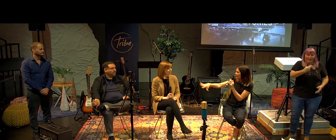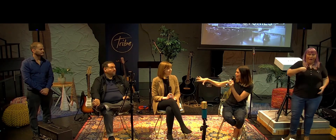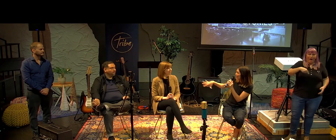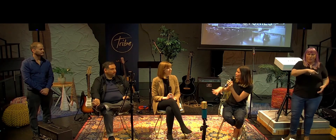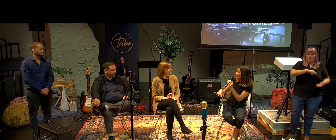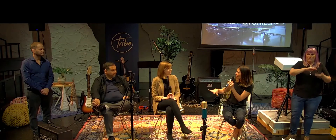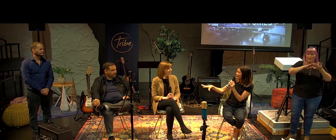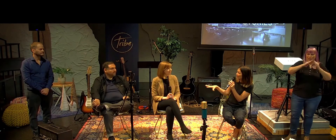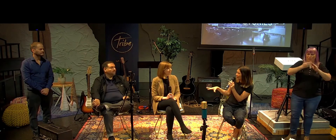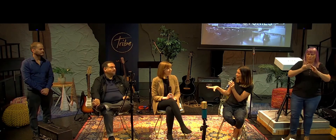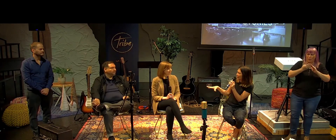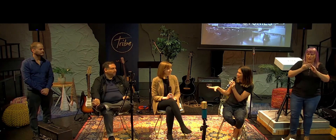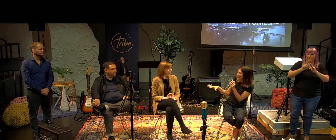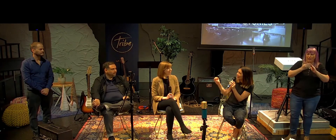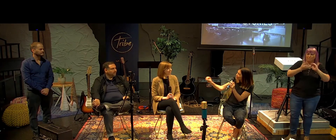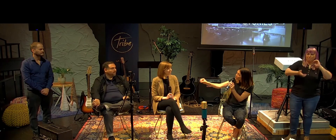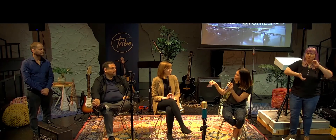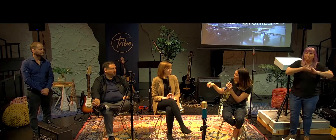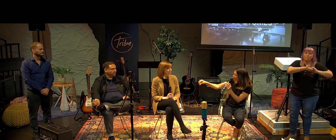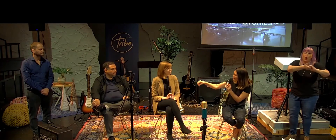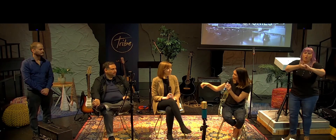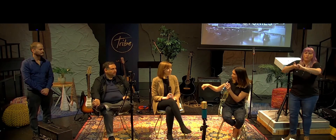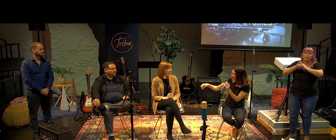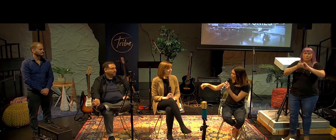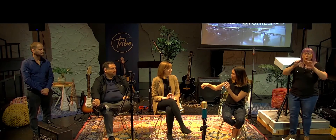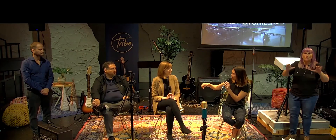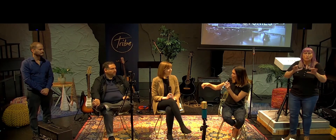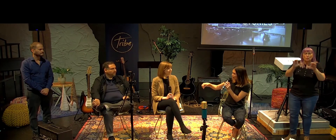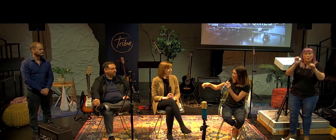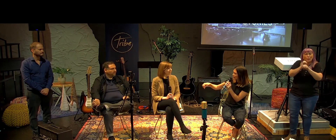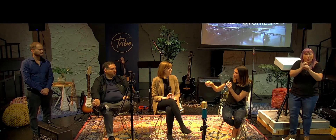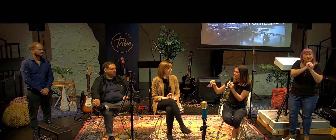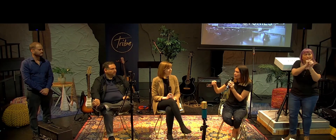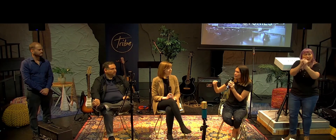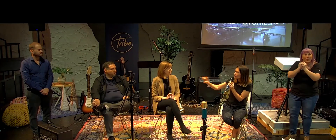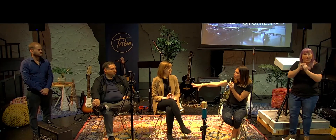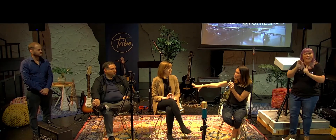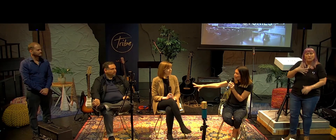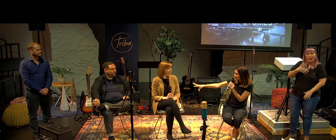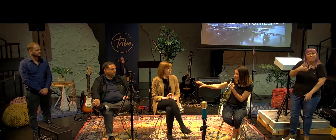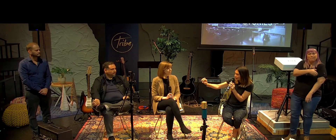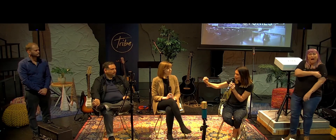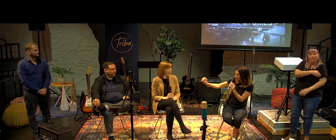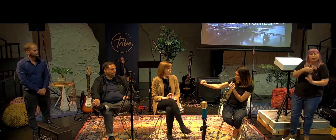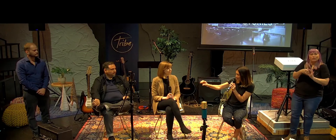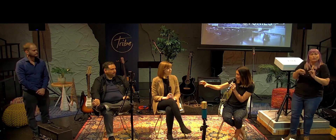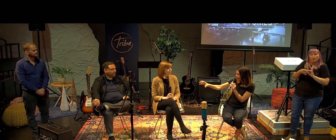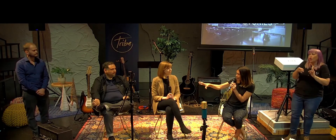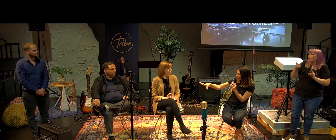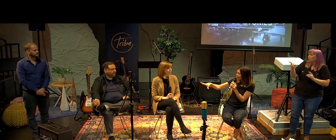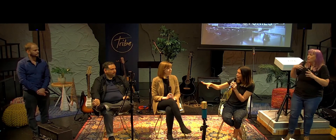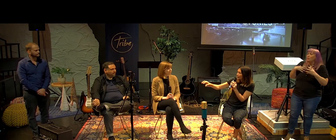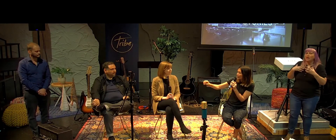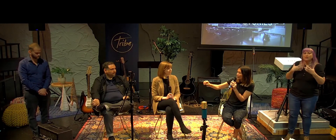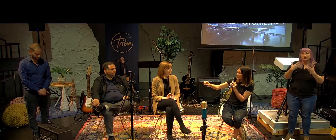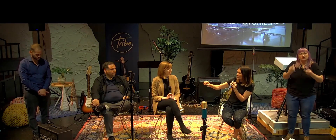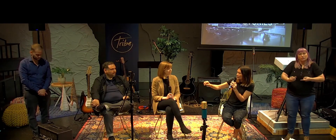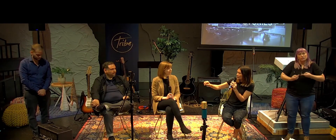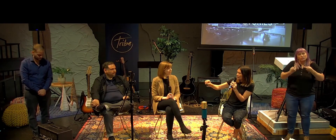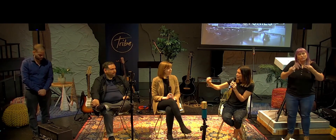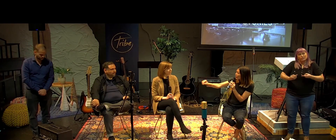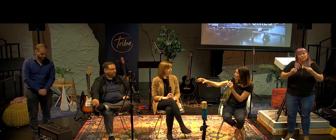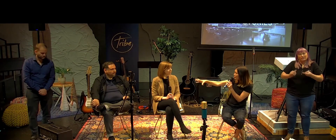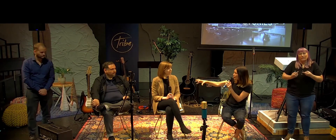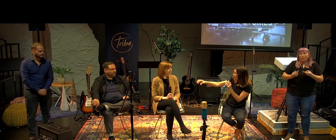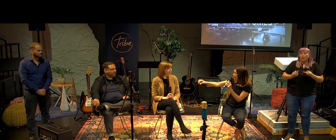community and do that together. And that's what's so powerful about this story is you've been wrestling with this stuff.